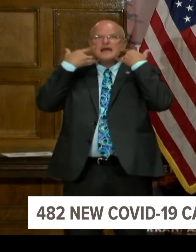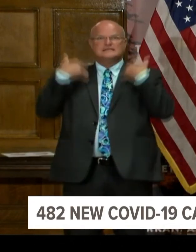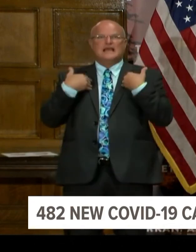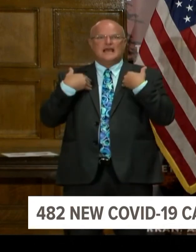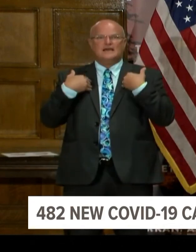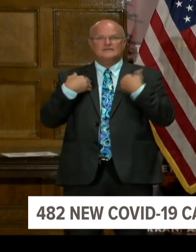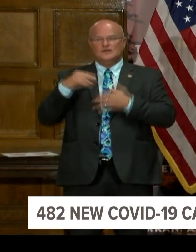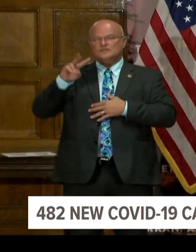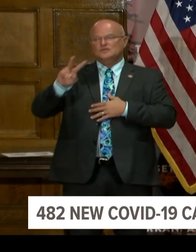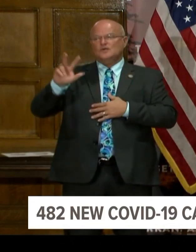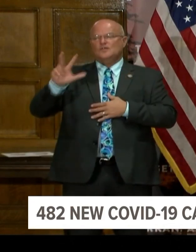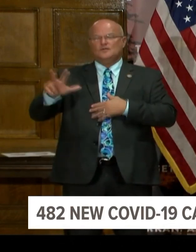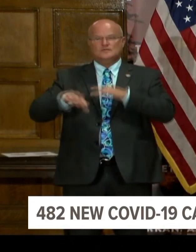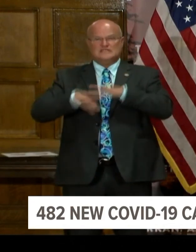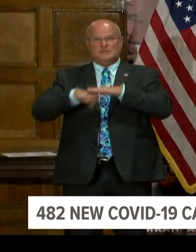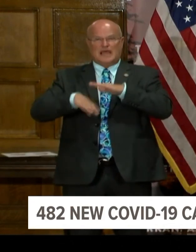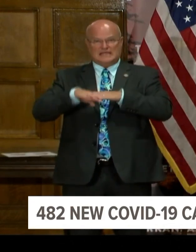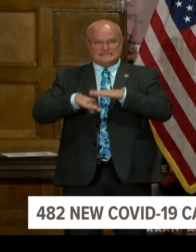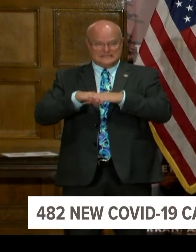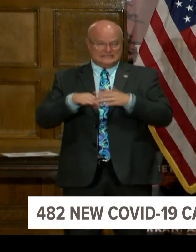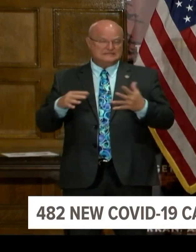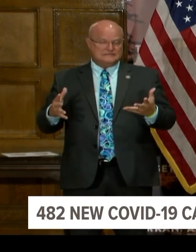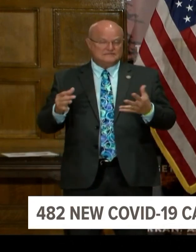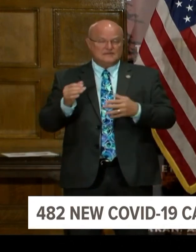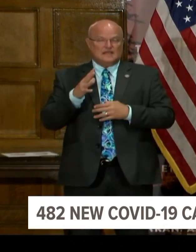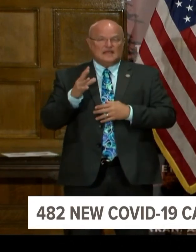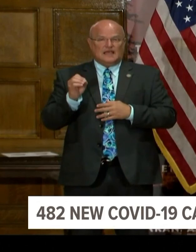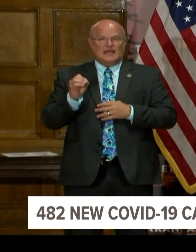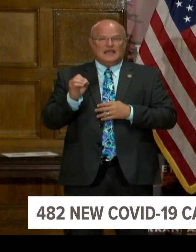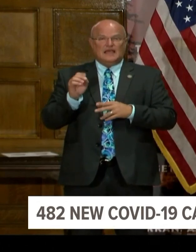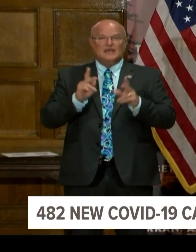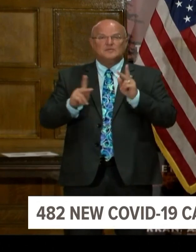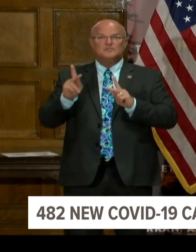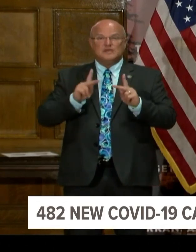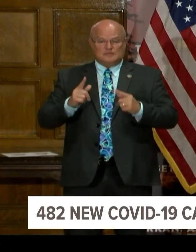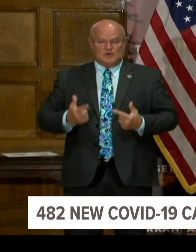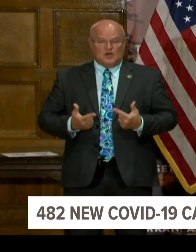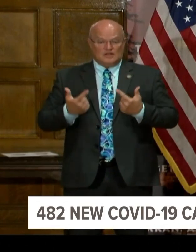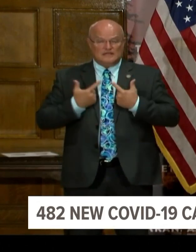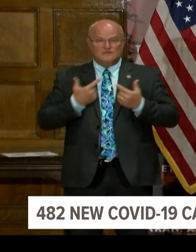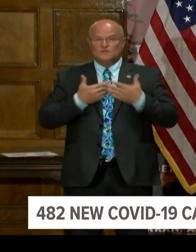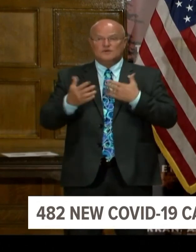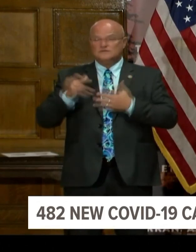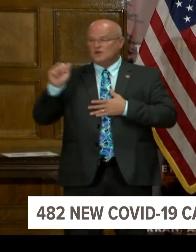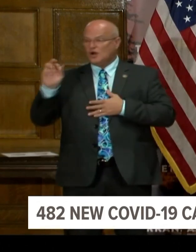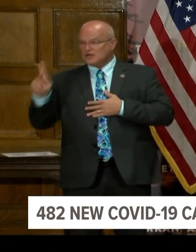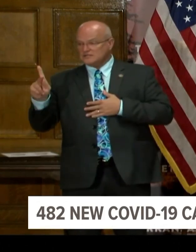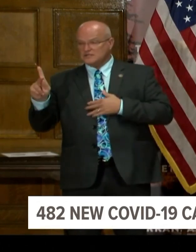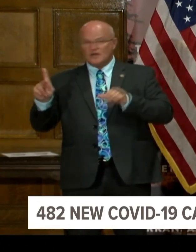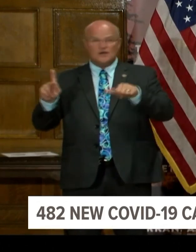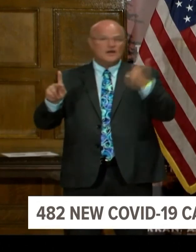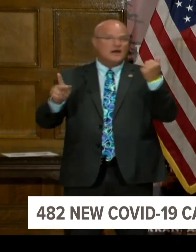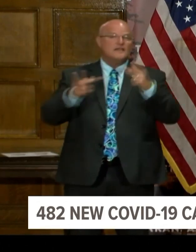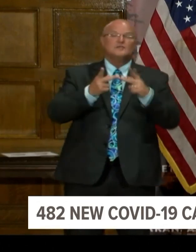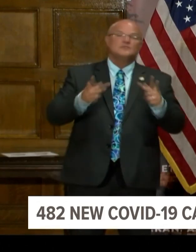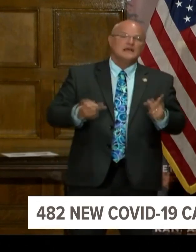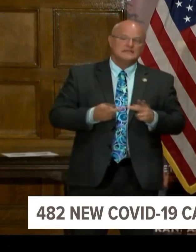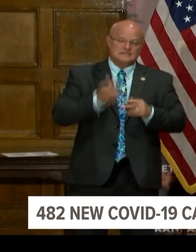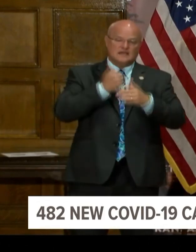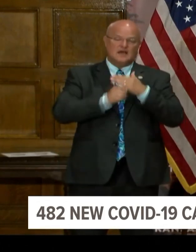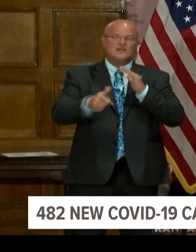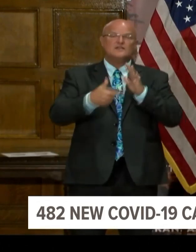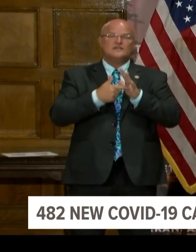mask, 2/3 capacity, and people are living, whether it's in Arkansas or other places, under